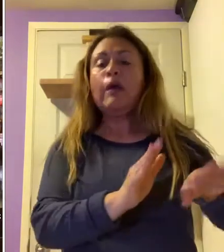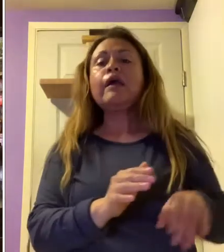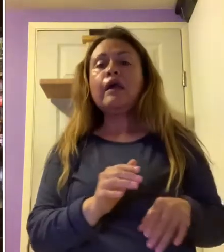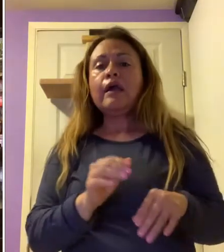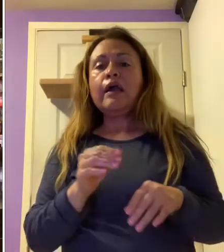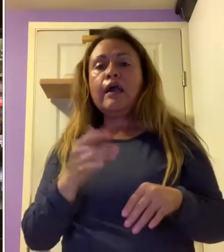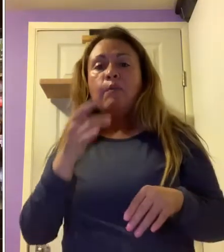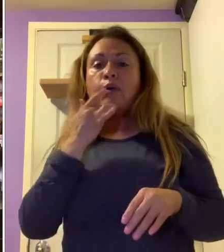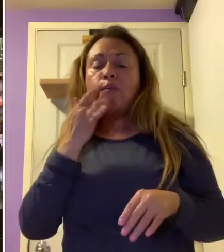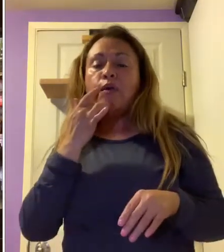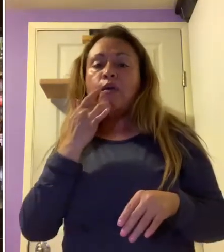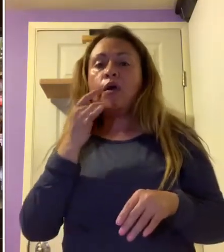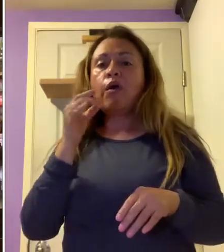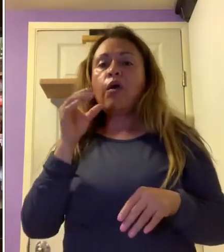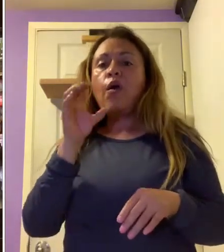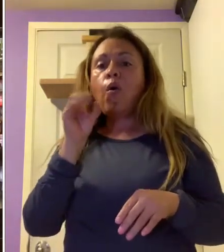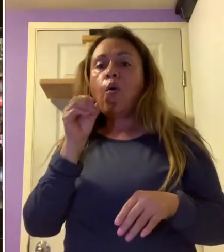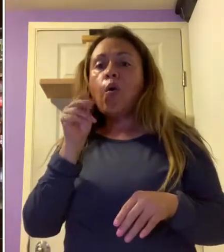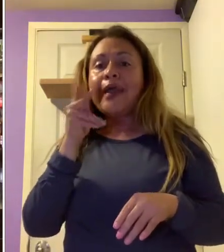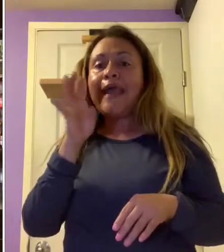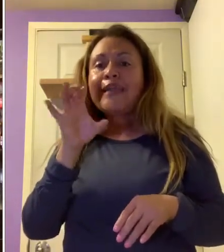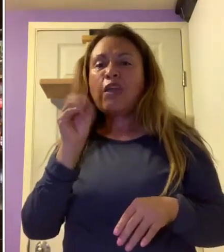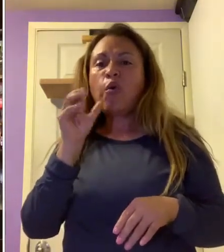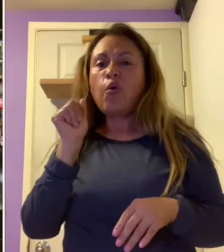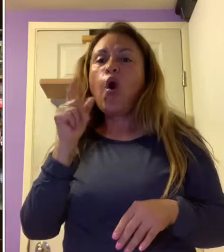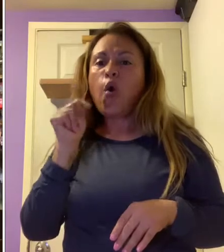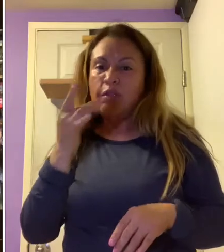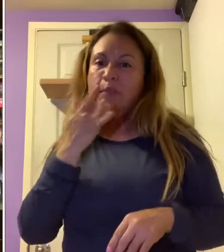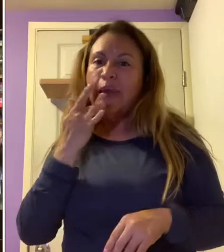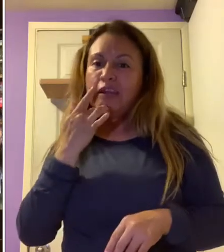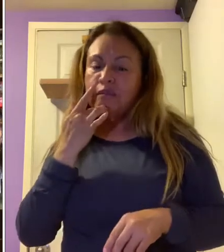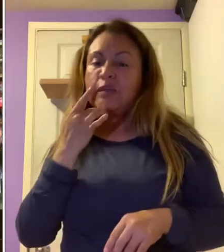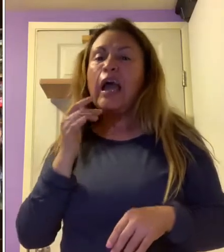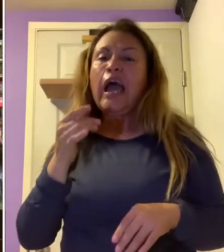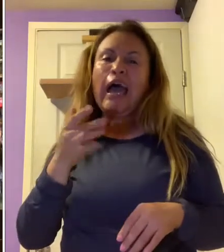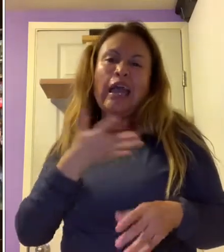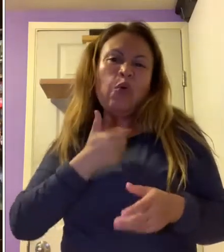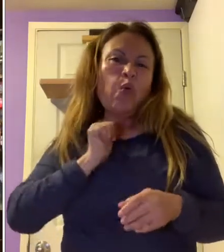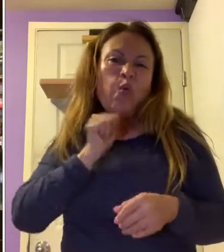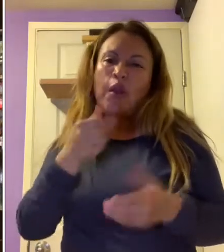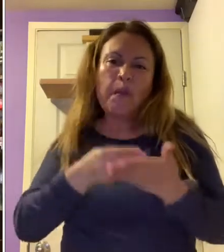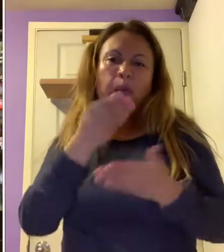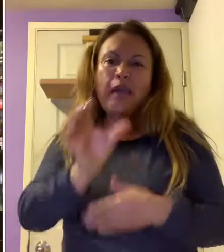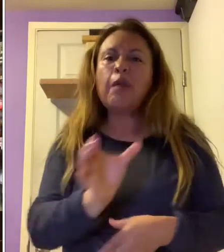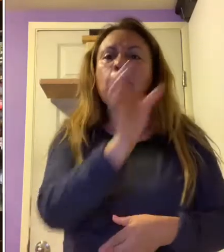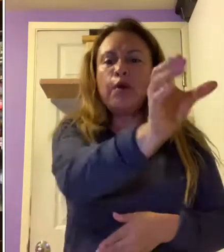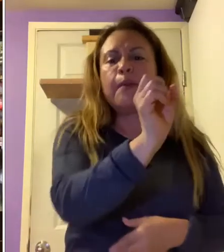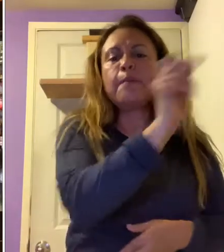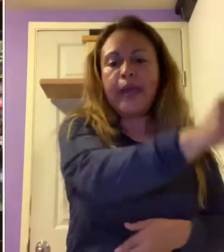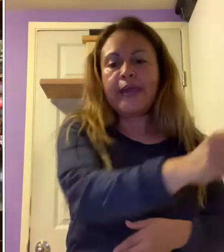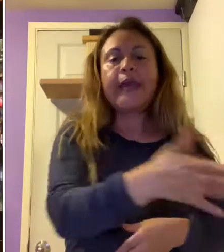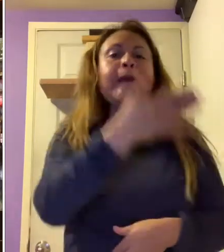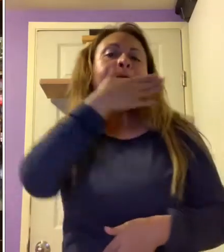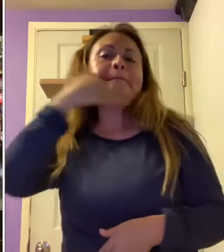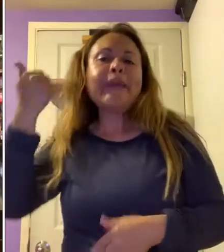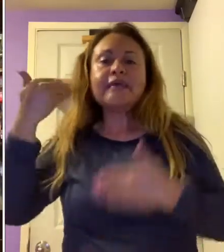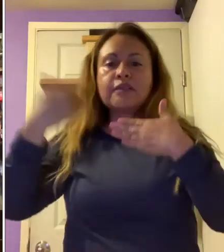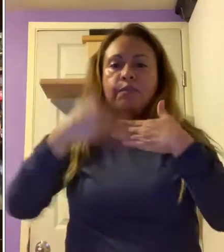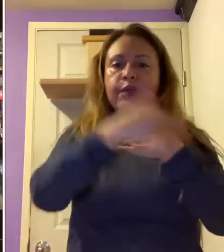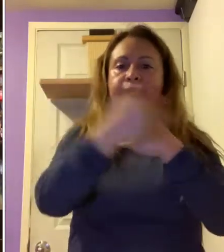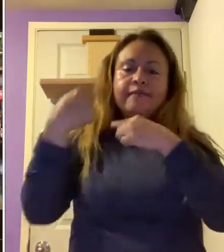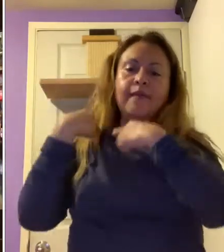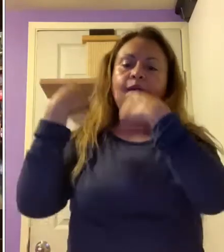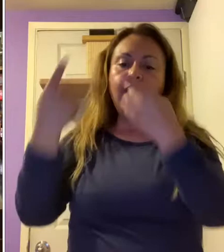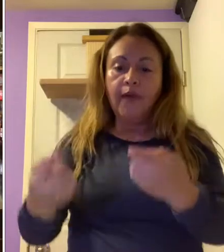don't use organic grains for the Kodiak. I would actually put them back. And then this is by far the best gluten-free bread